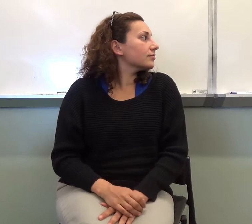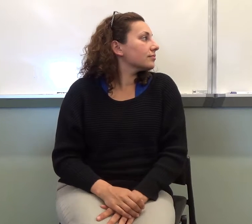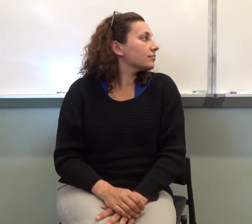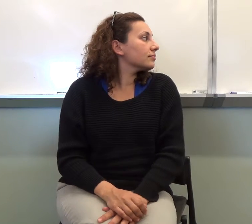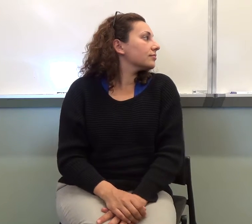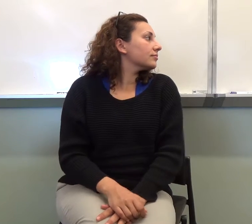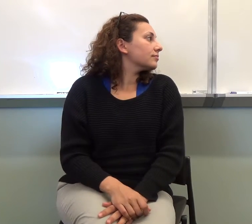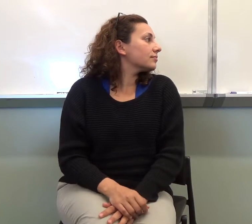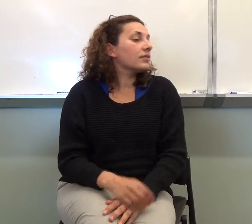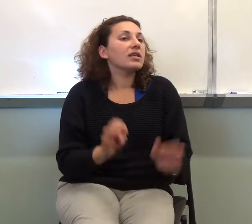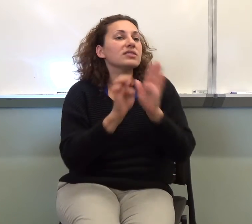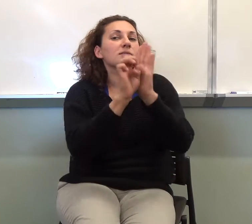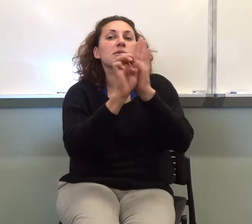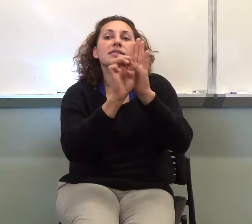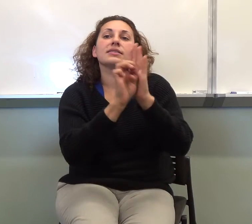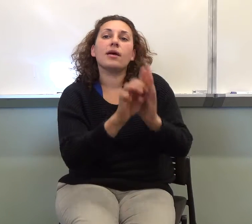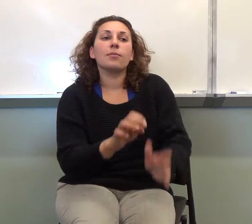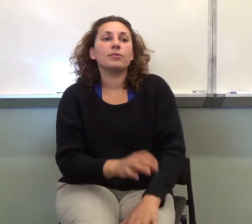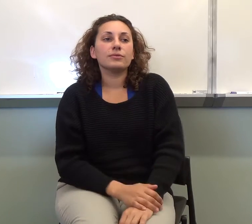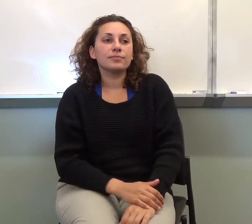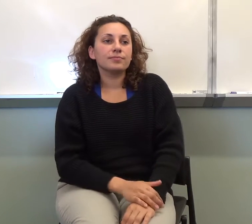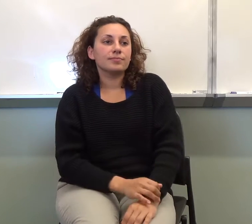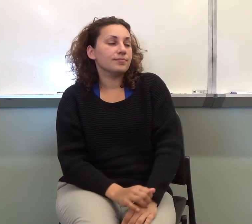I'll give you some examples. The best thing is just go to an example here.